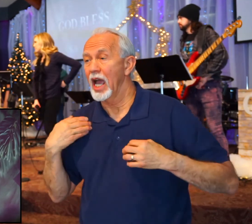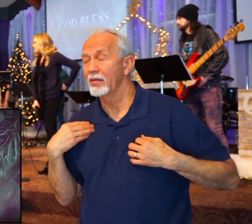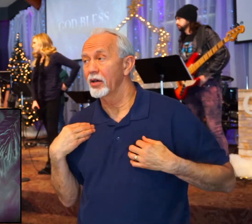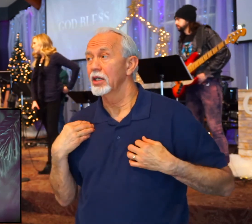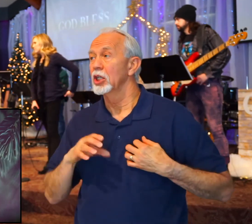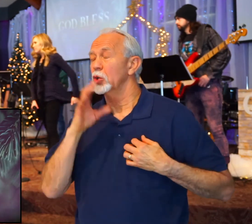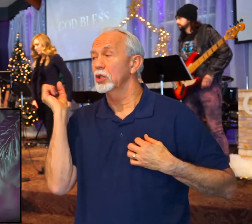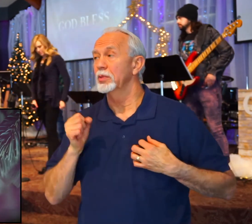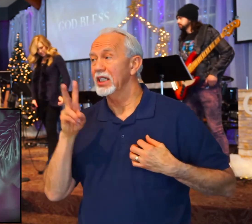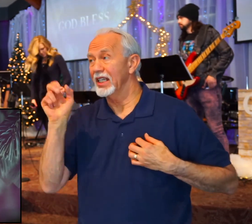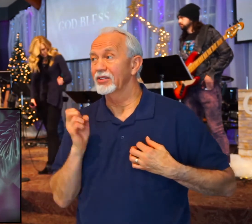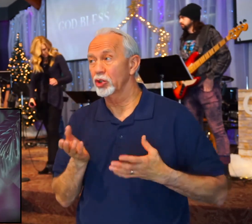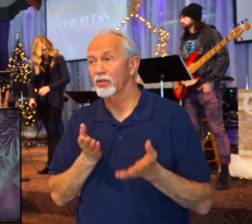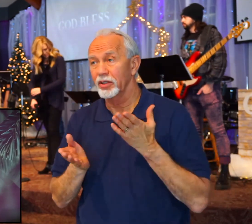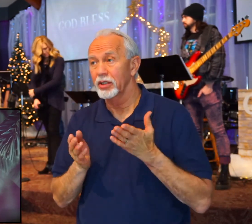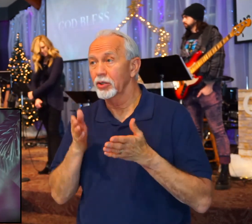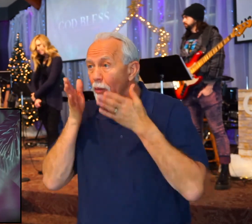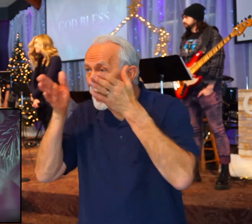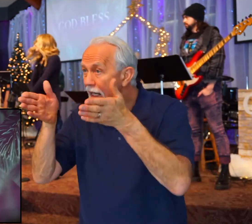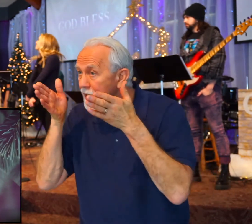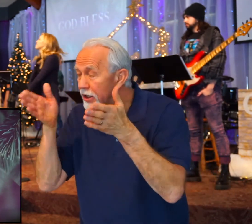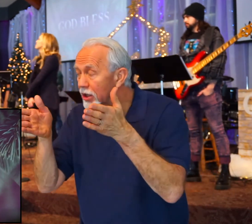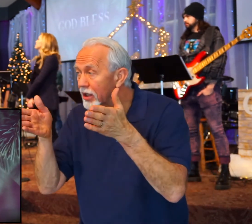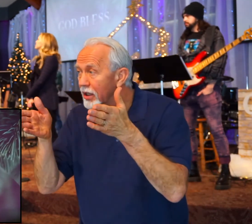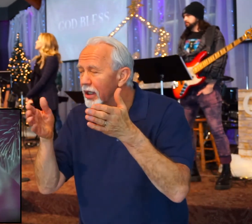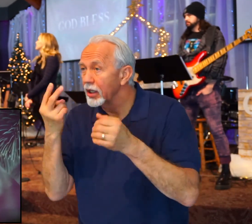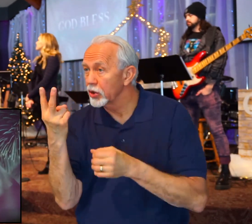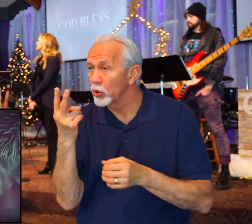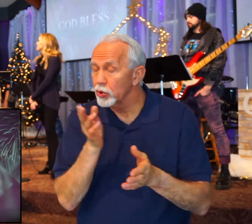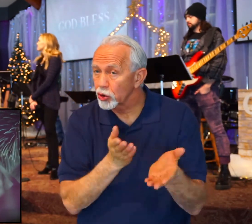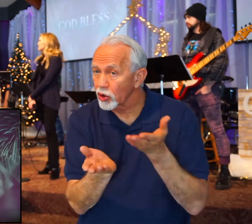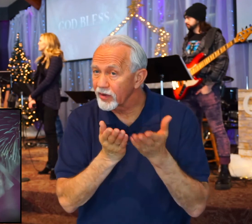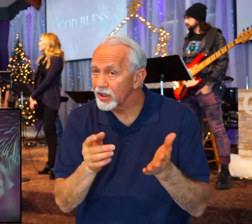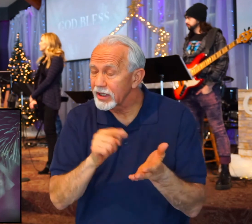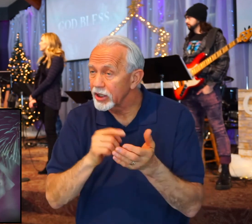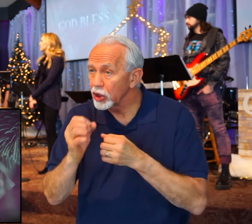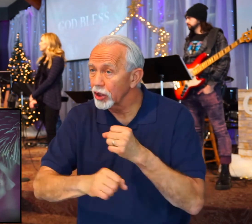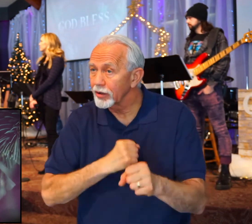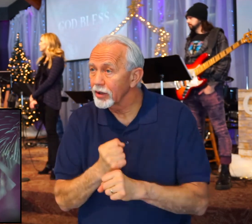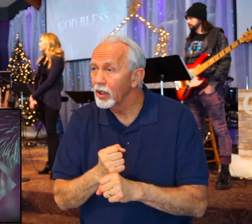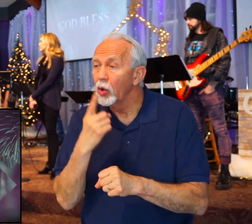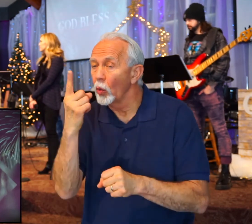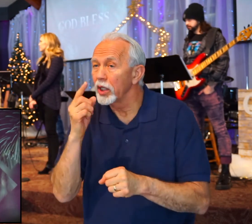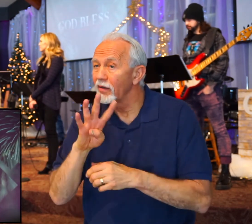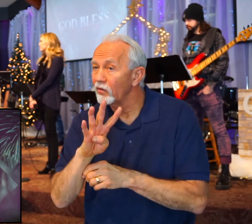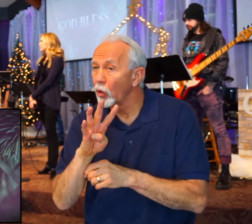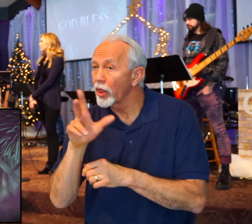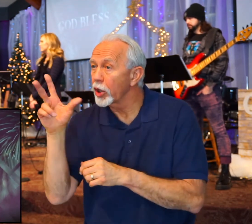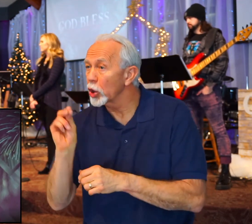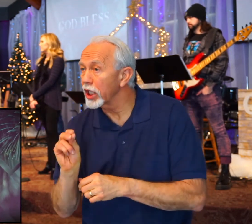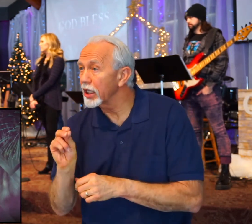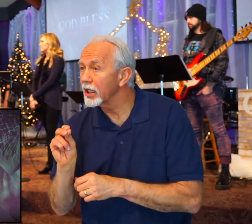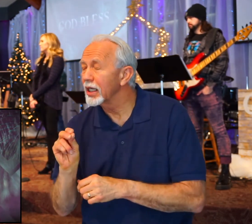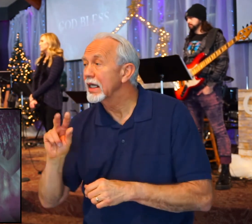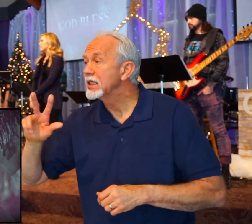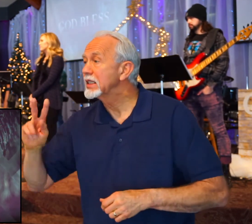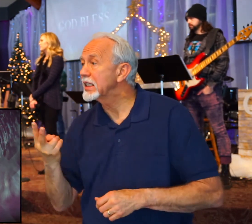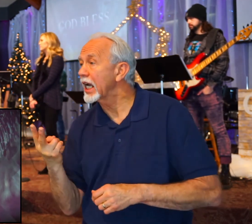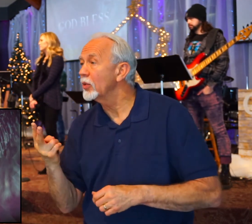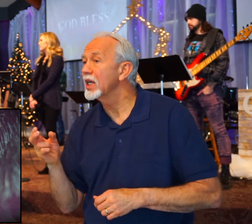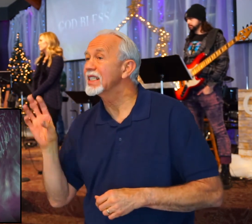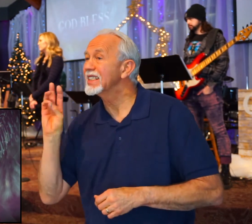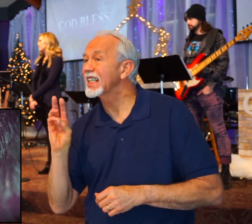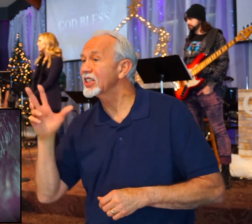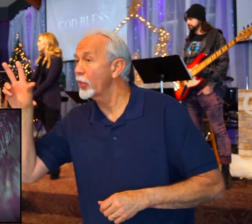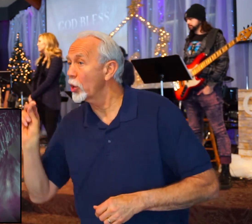service. So pay attention. There's two services this year. One is at 4:30 and the second one is at